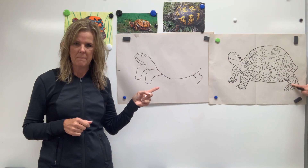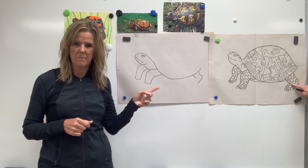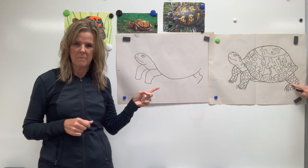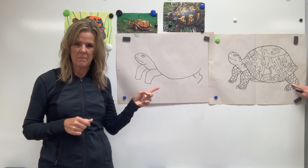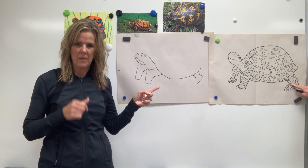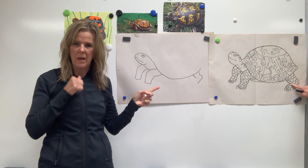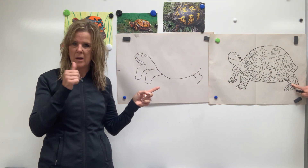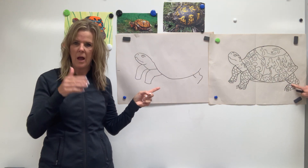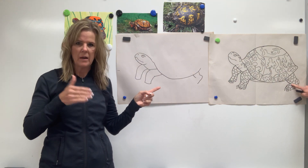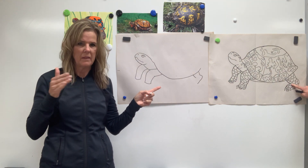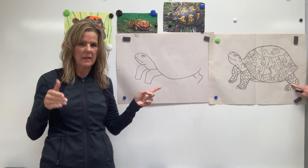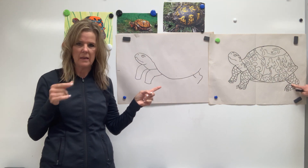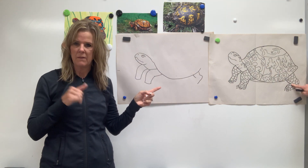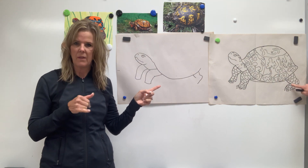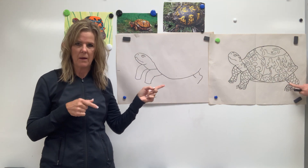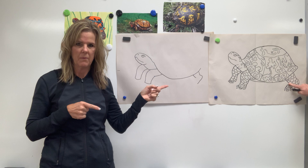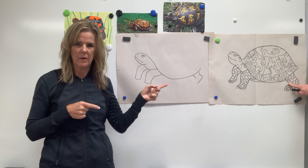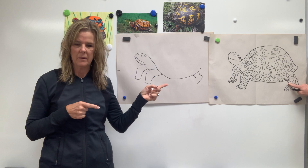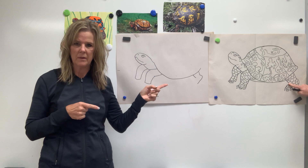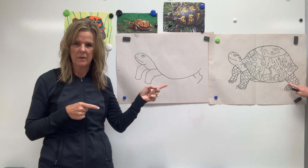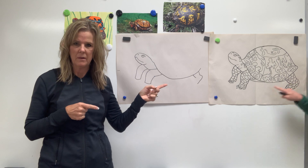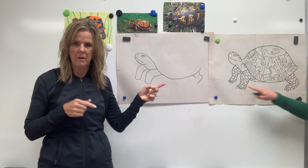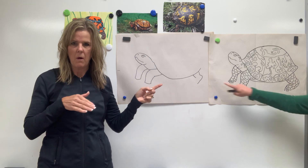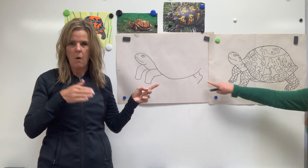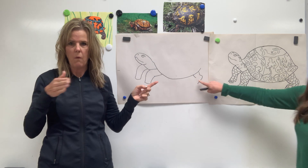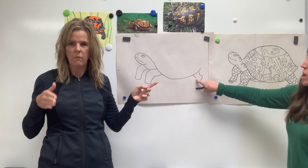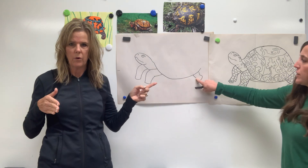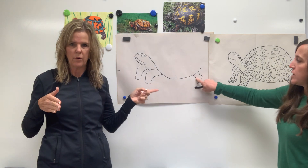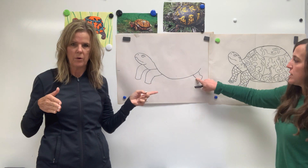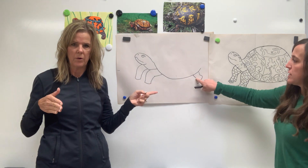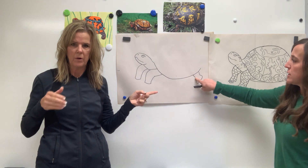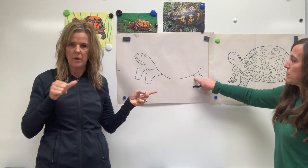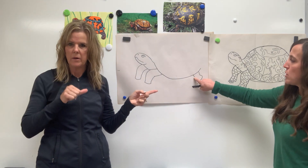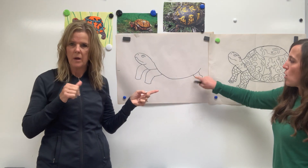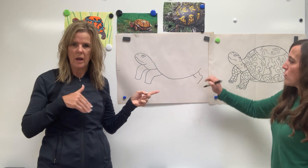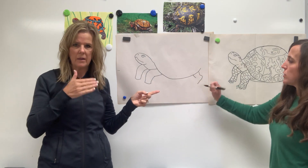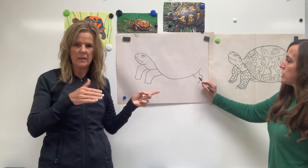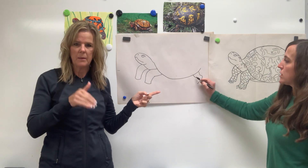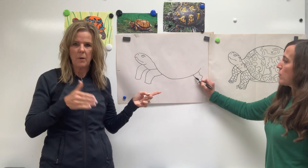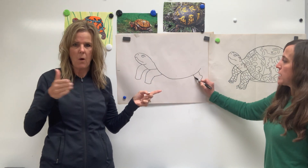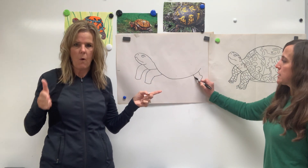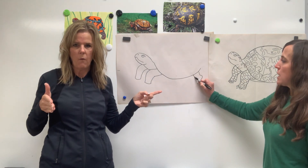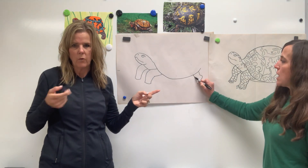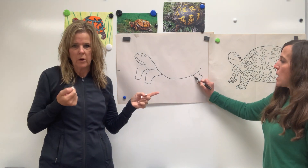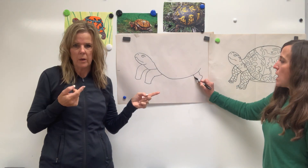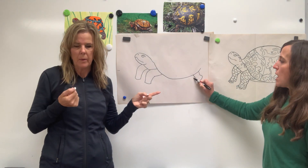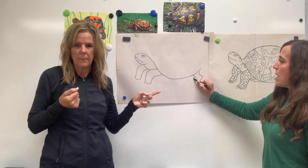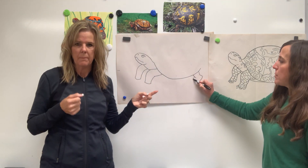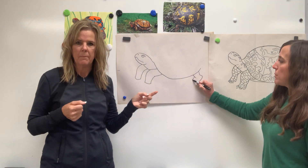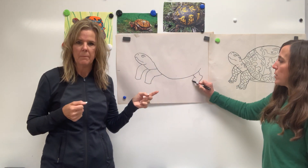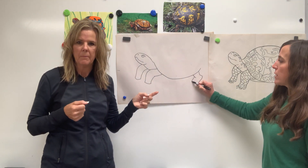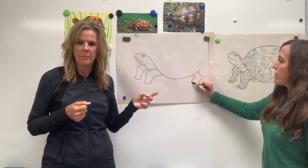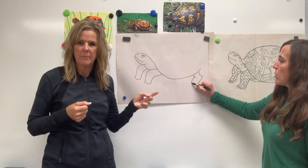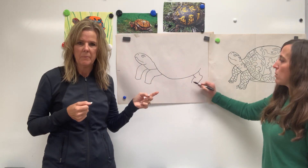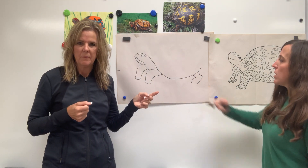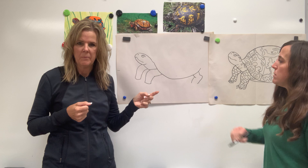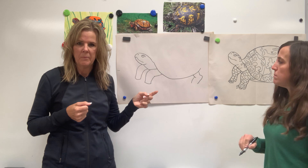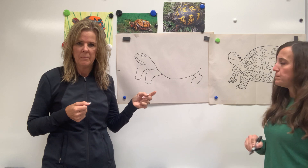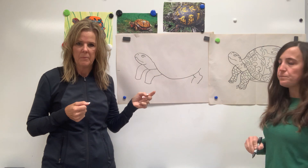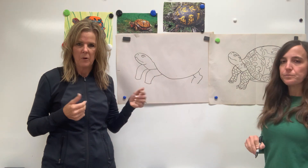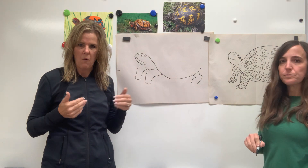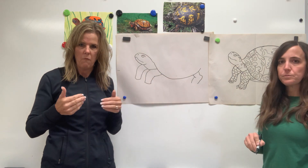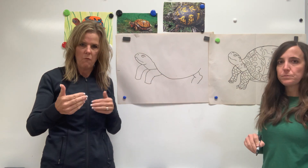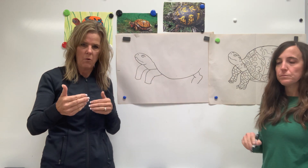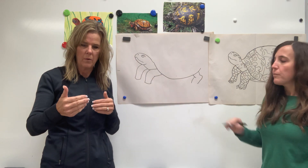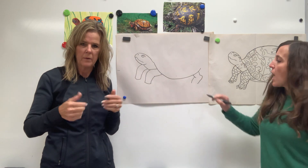Not at the end of this line, but over. Not at the end of this line, but over just a little ways. I'm gonna bring it forward.